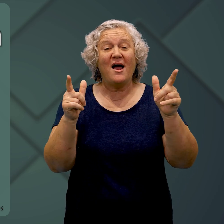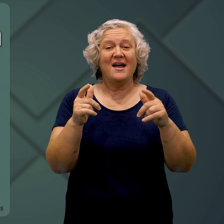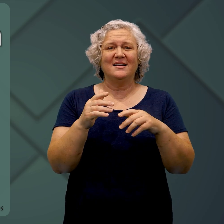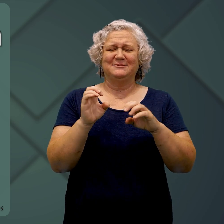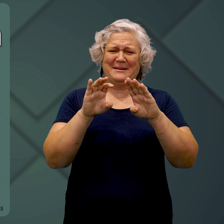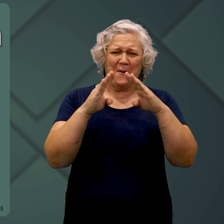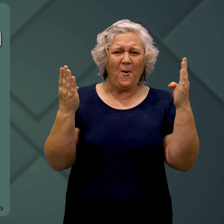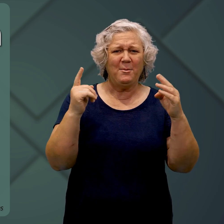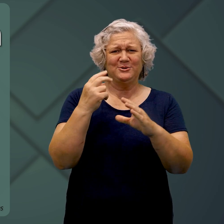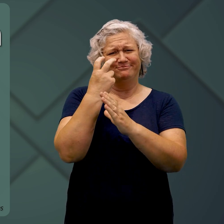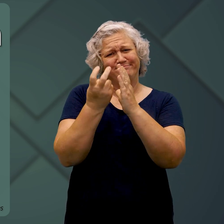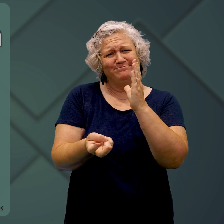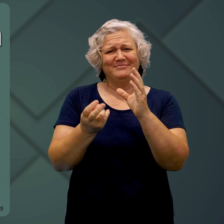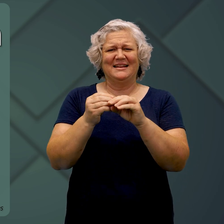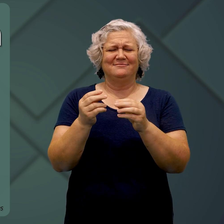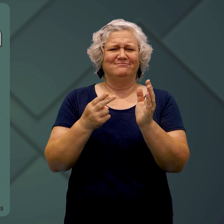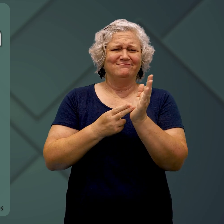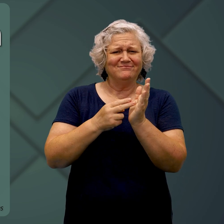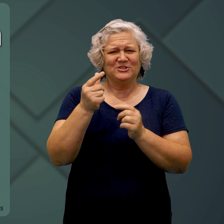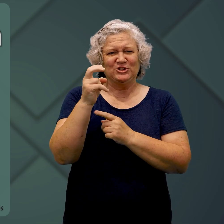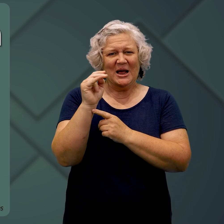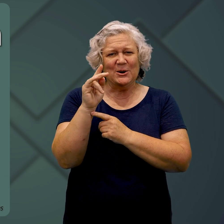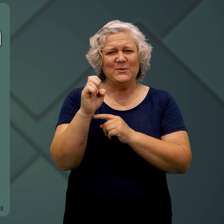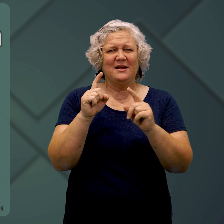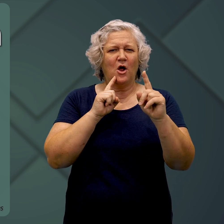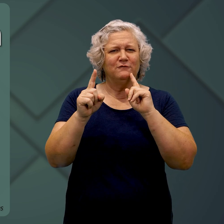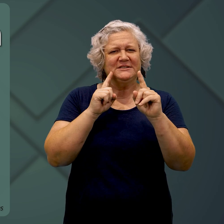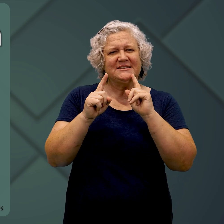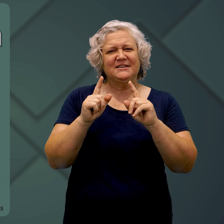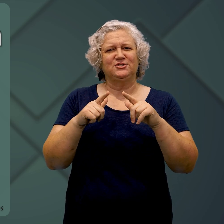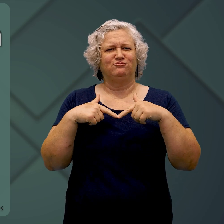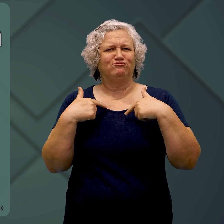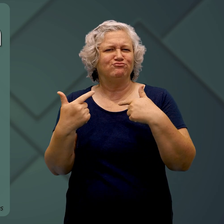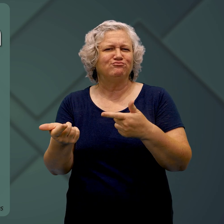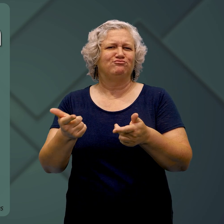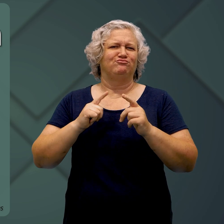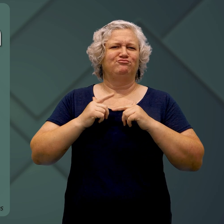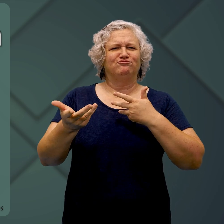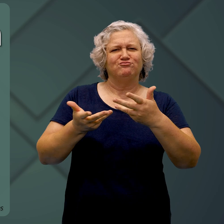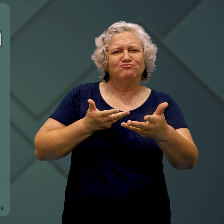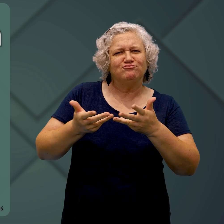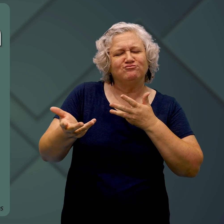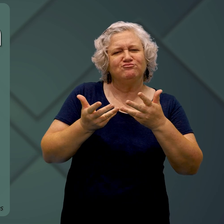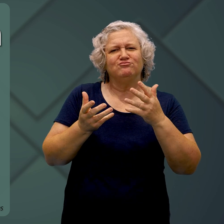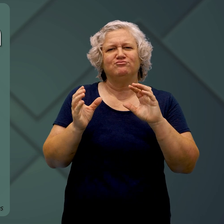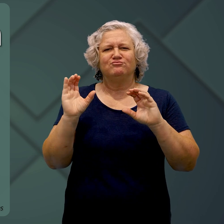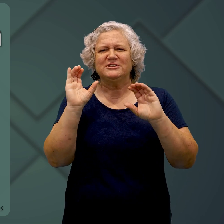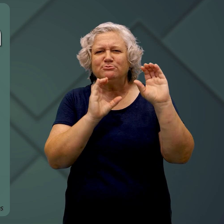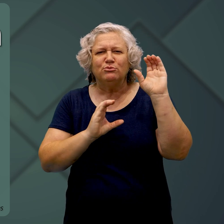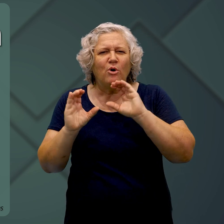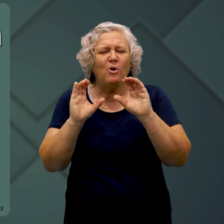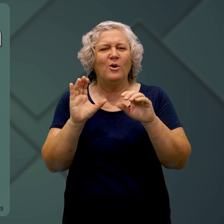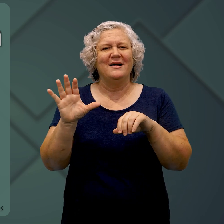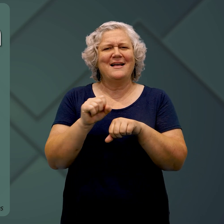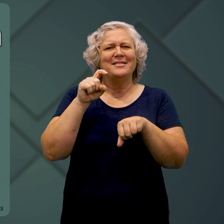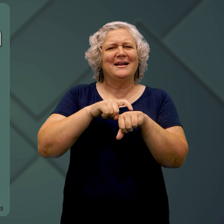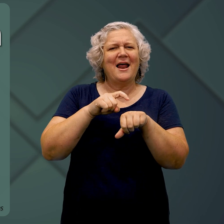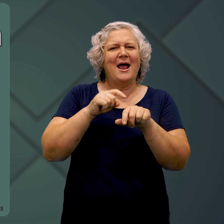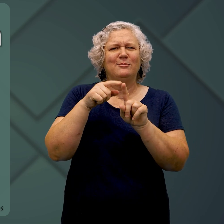What can come from being open to these surprises is genuine and deep conversations that involve great turn taking, exploring,